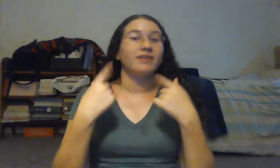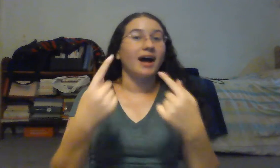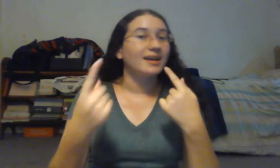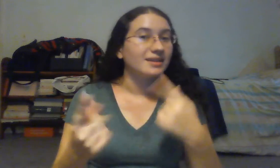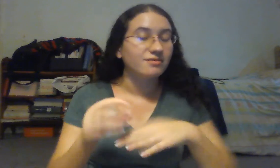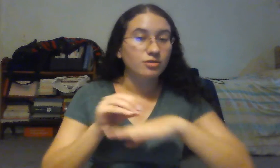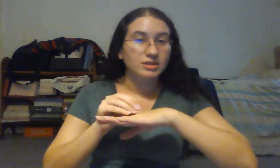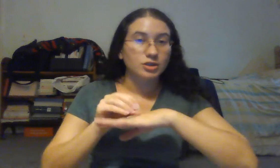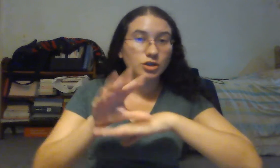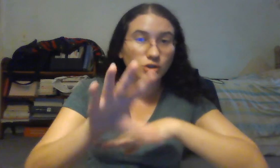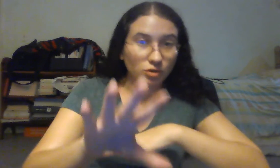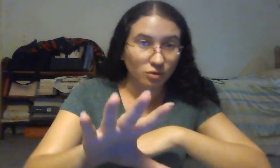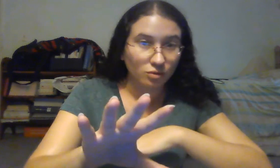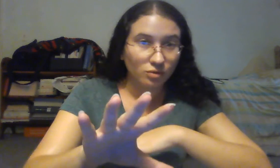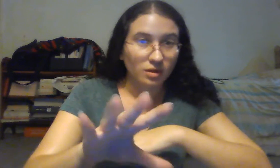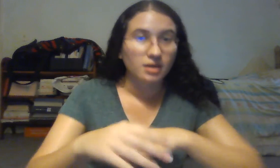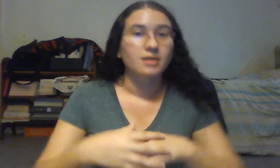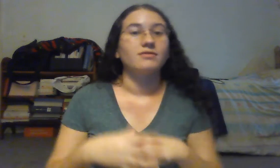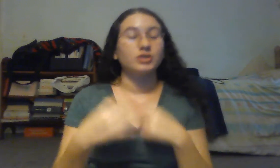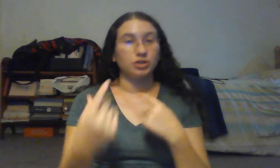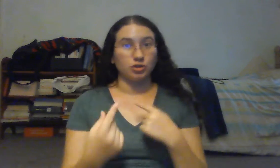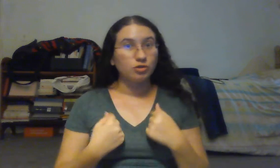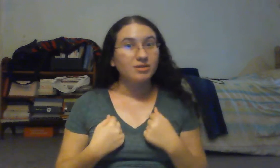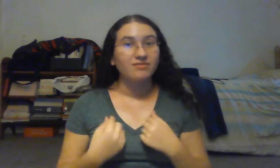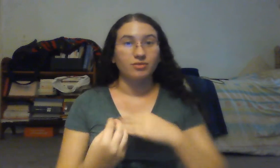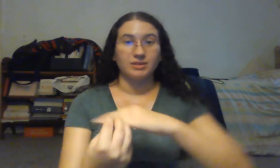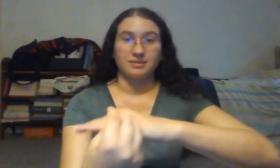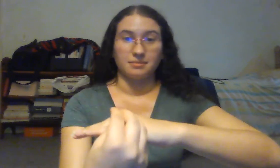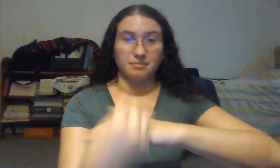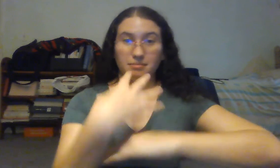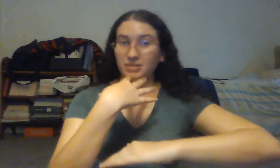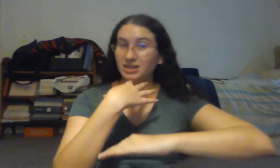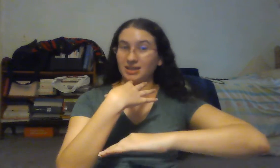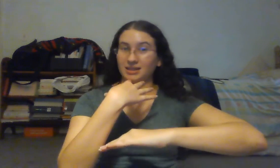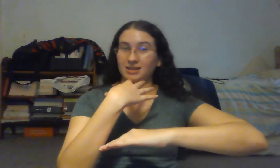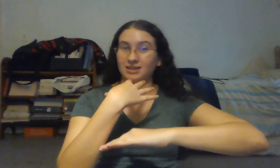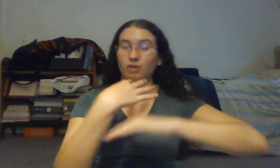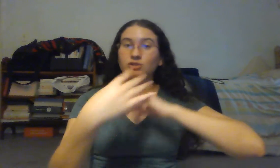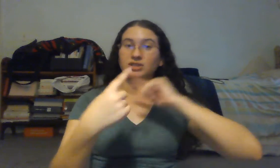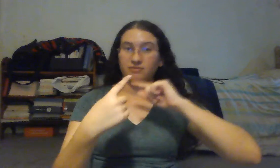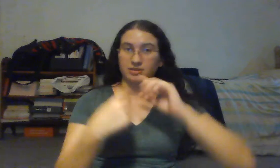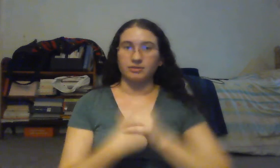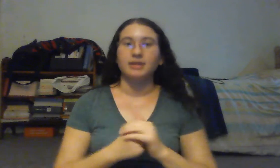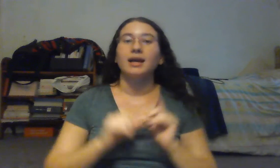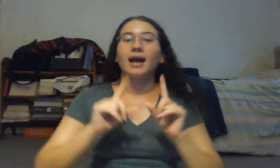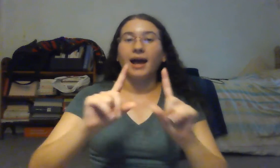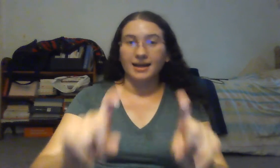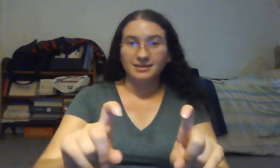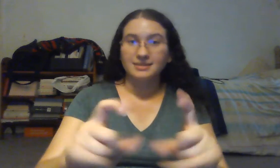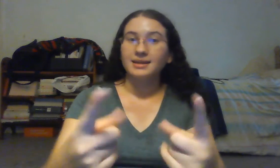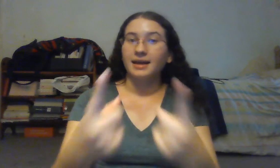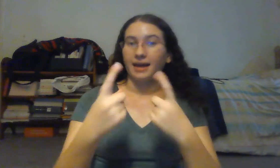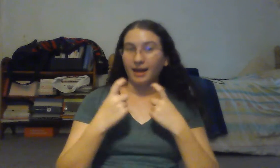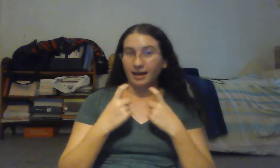I influence you versus you influence me, notice the difference, right? Ask,